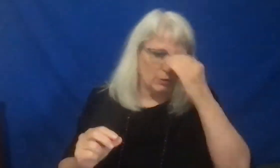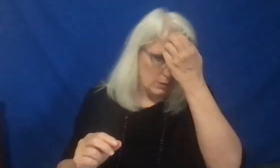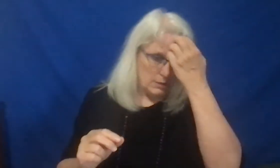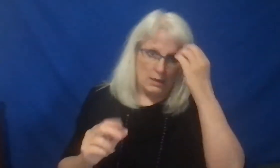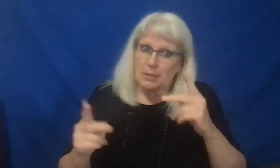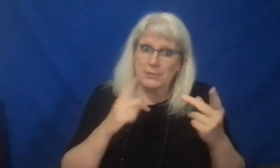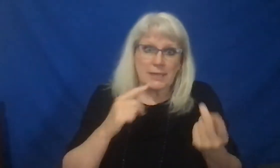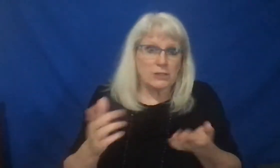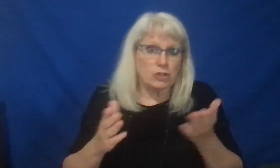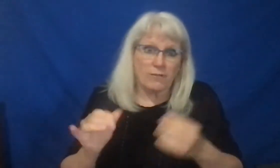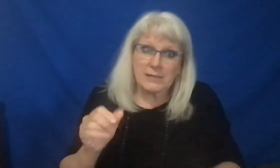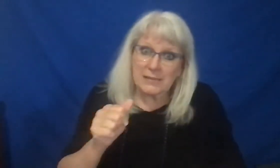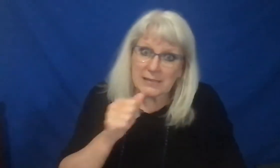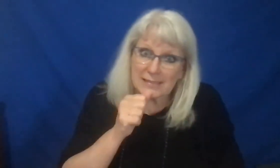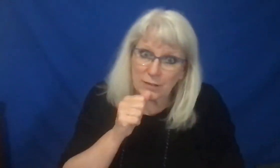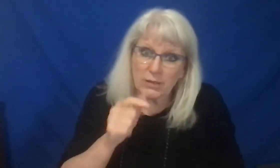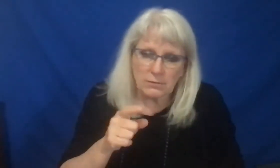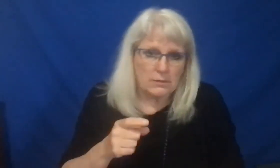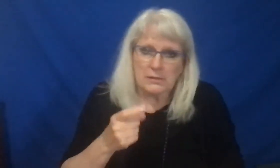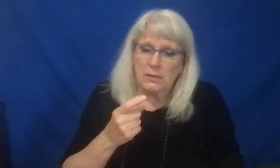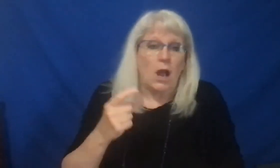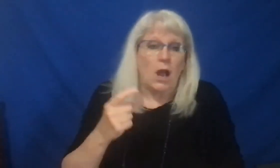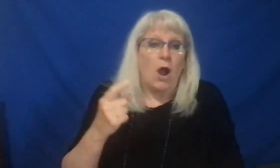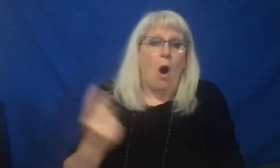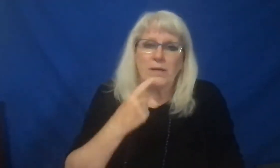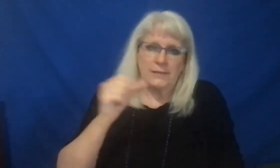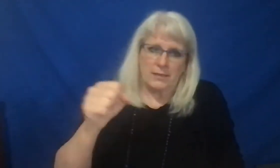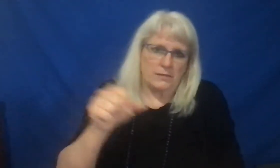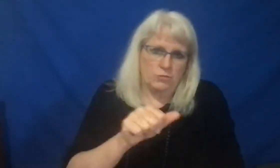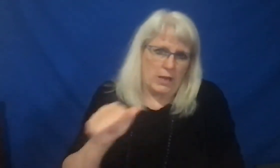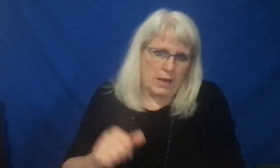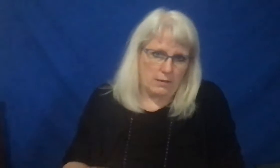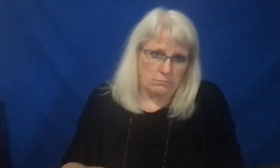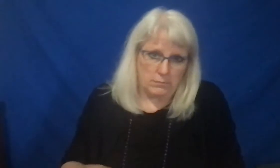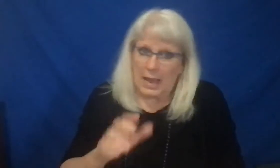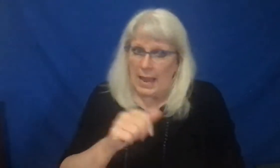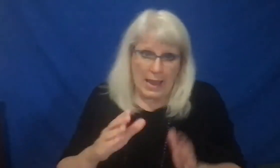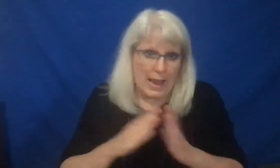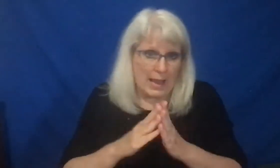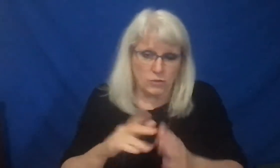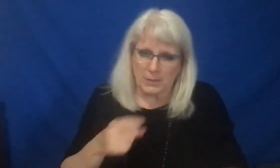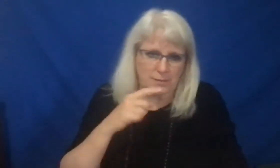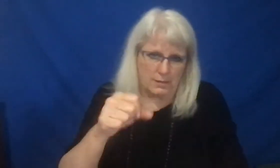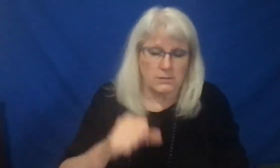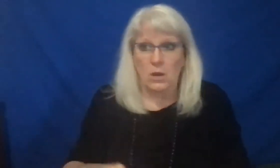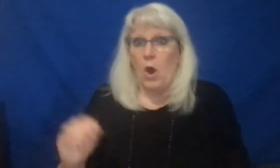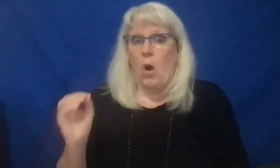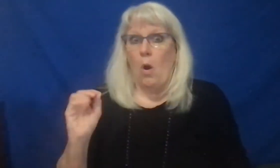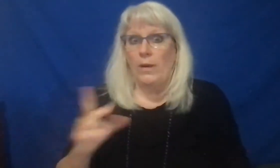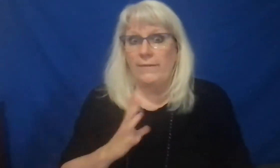And people said, say yes to Alcoholics Anonymous. And I just consistently did that. So I've held, I've done lots